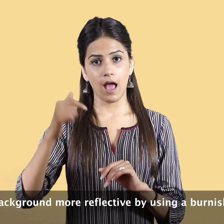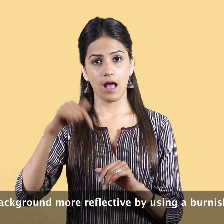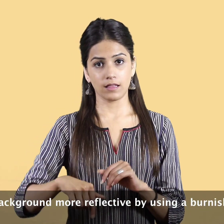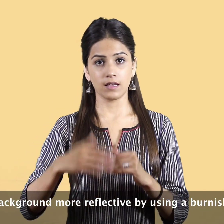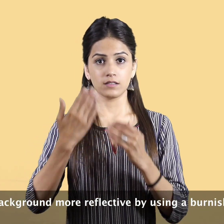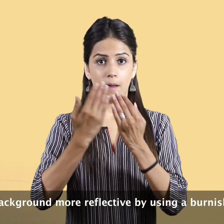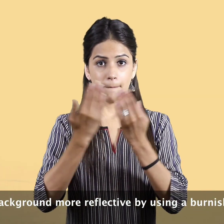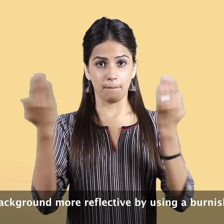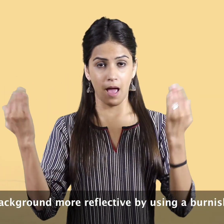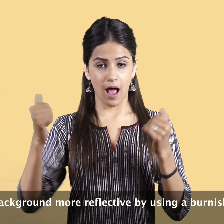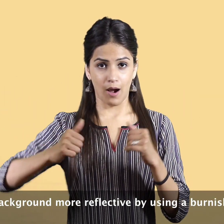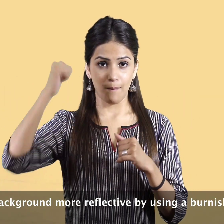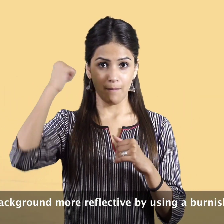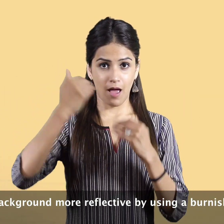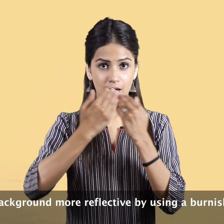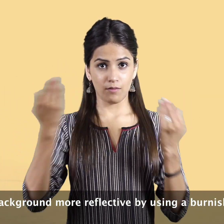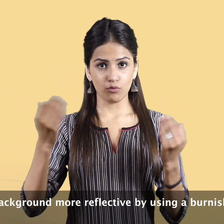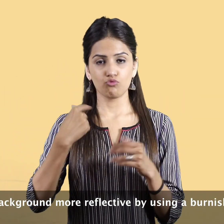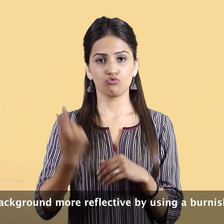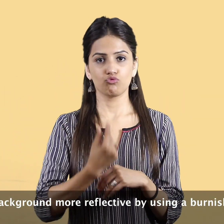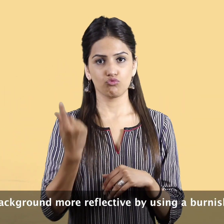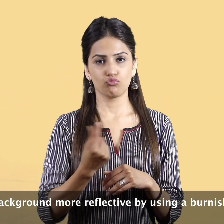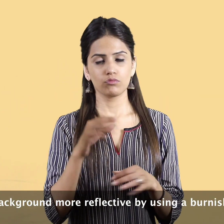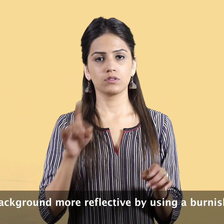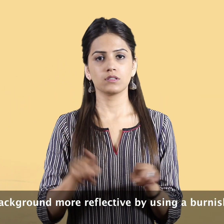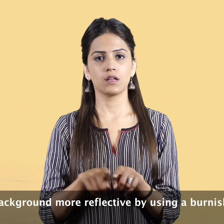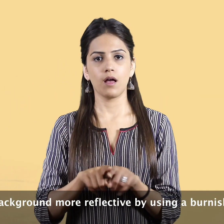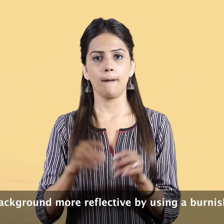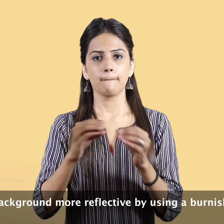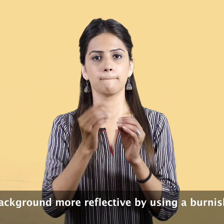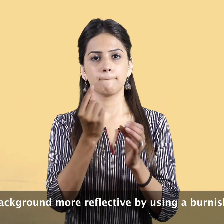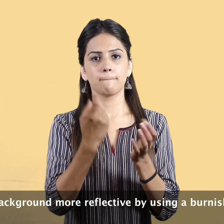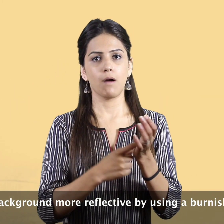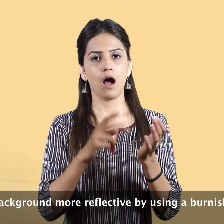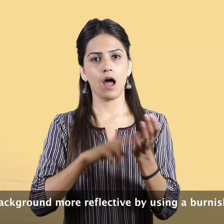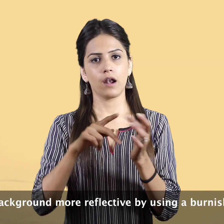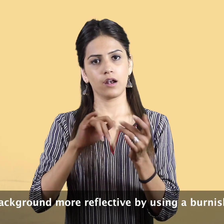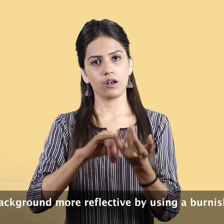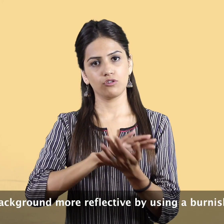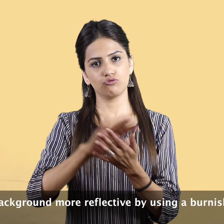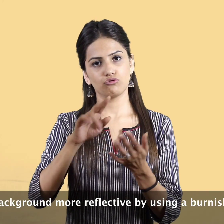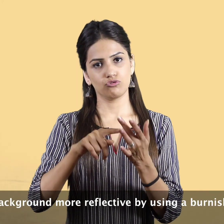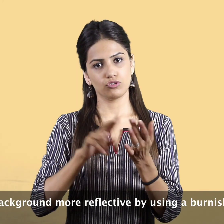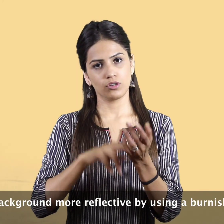Make the background more reflective by using a burnishing tool.